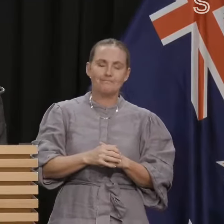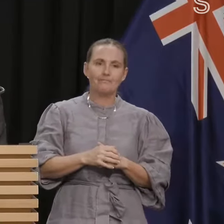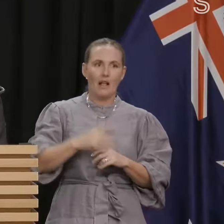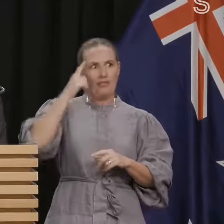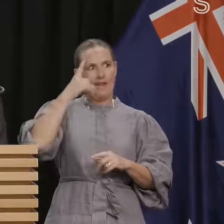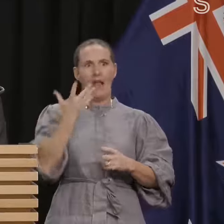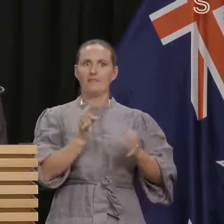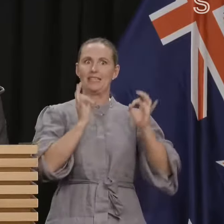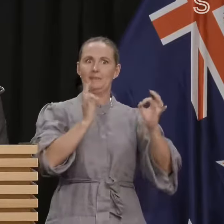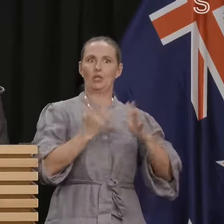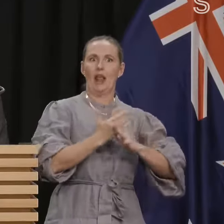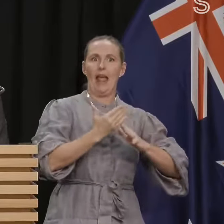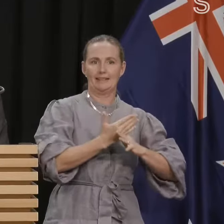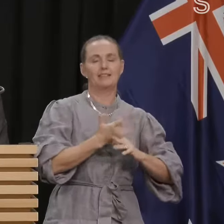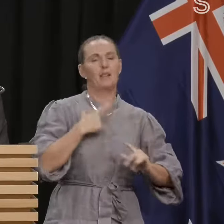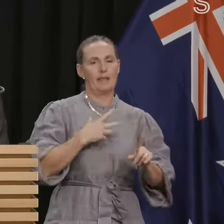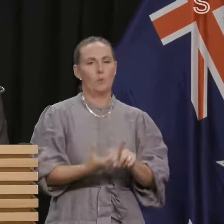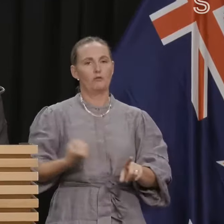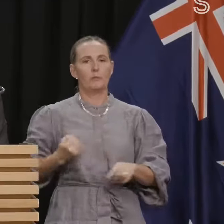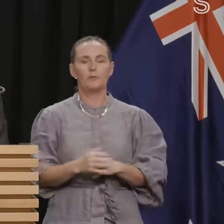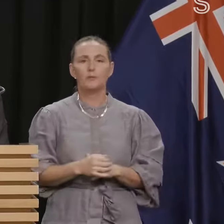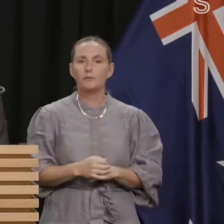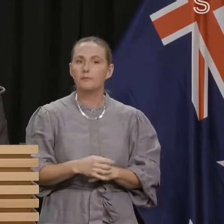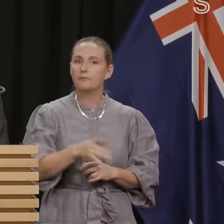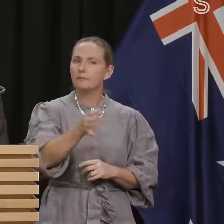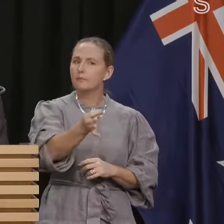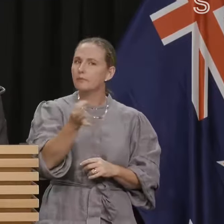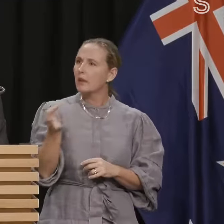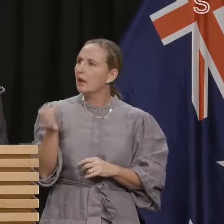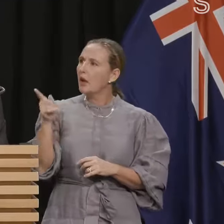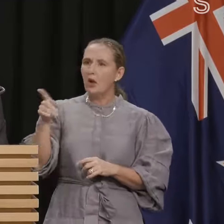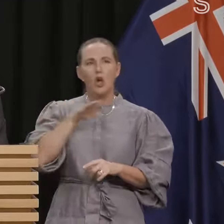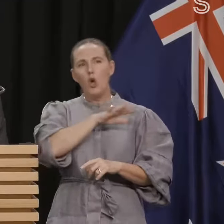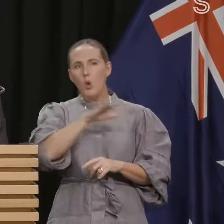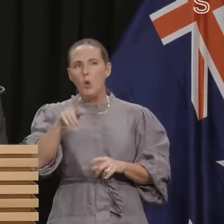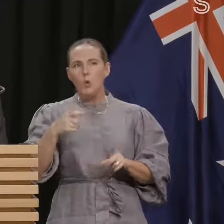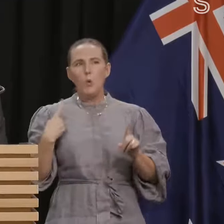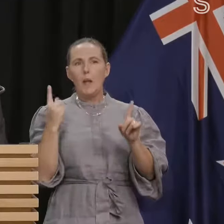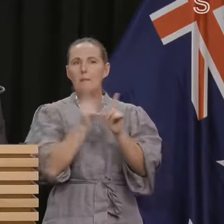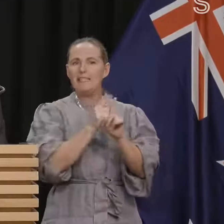of increased access. When was the last time that you met with a lobbyist? Who were they and what did they